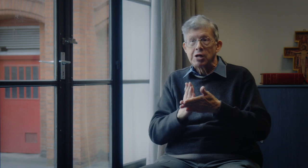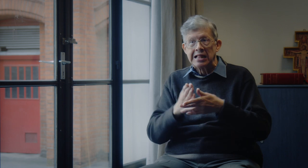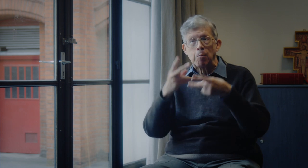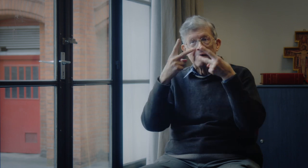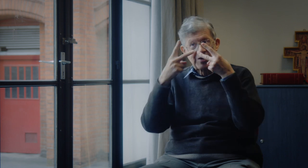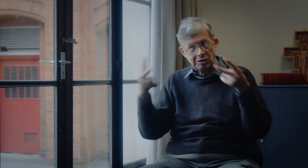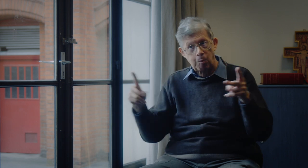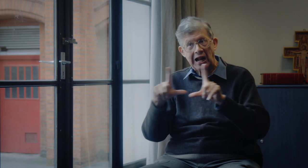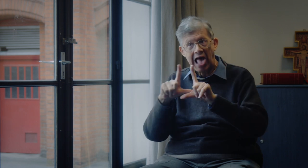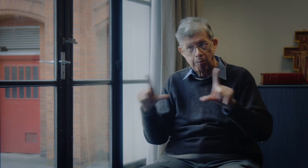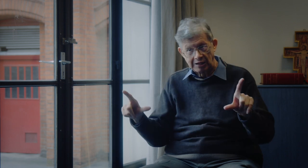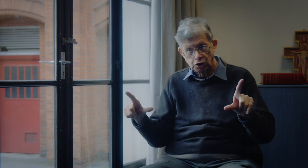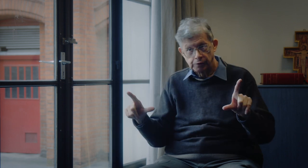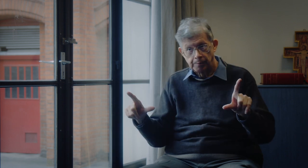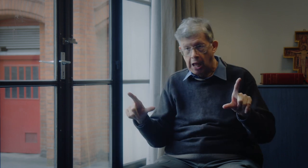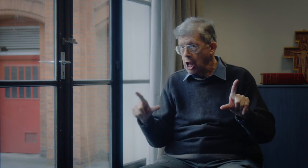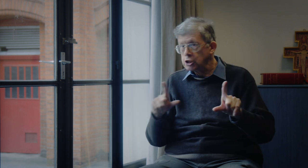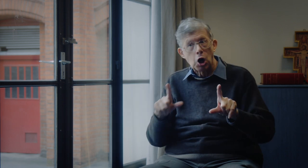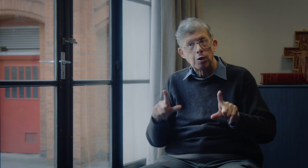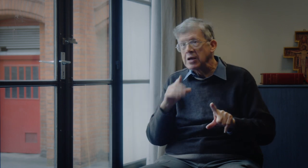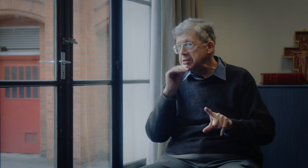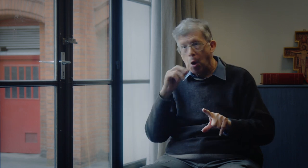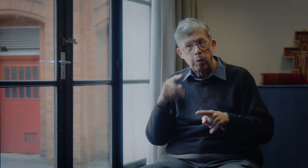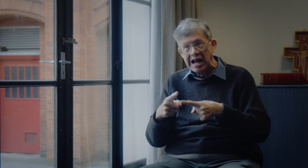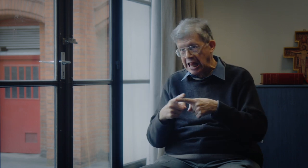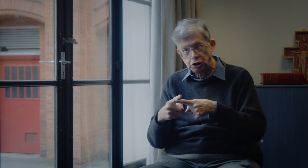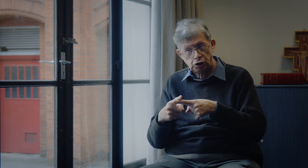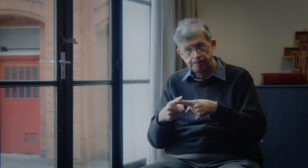people. It is their language, British Sign Language.